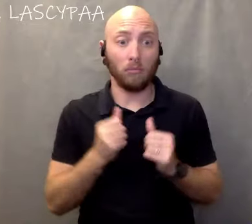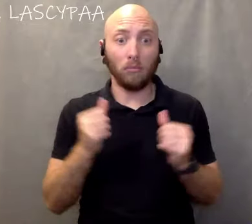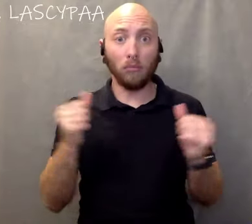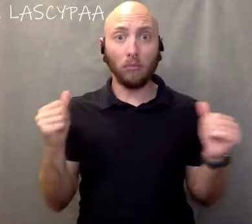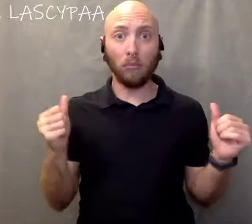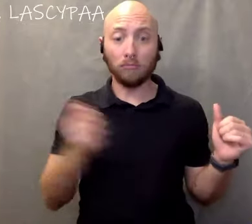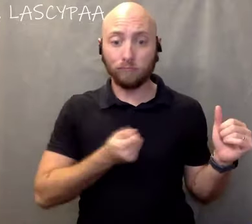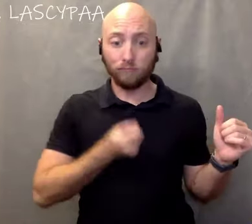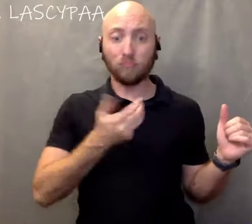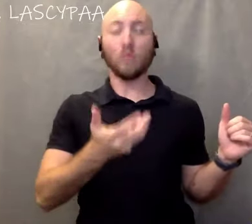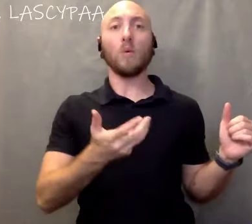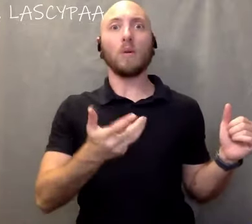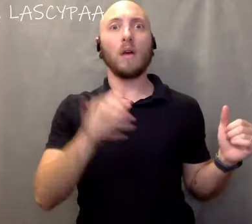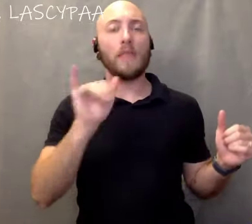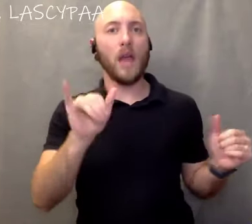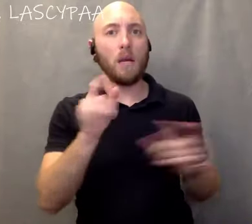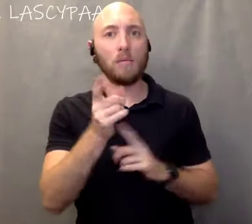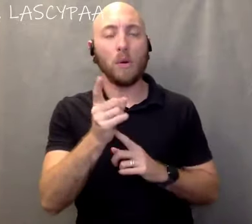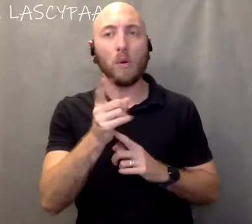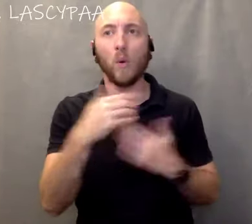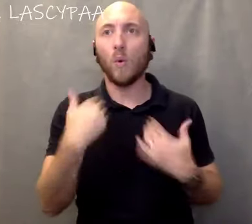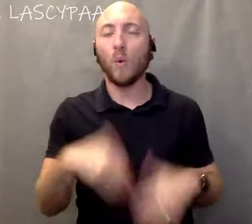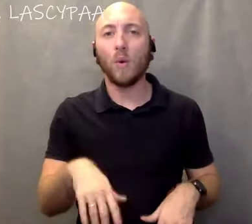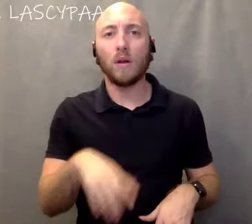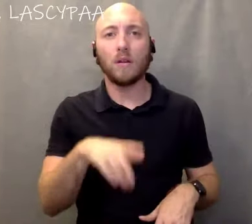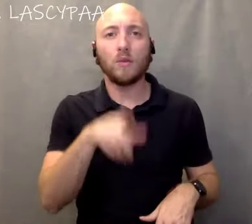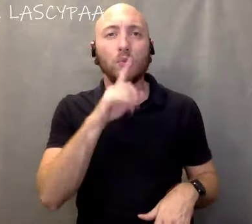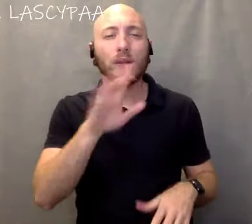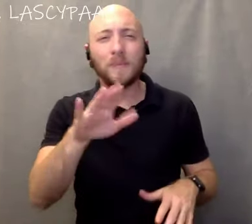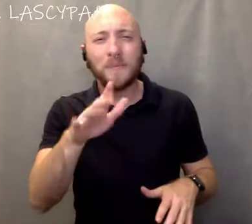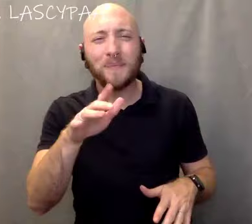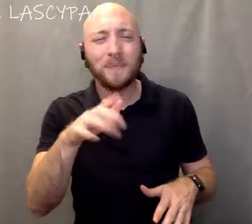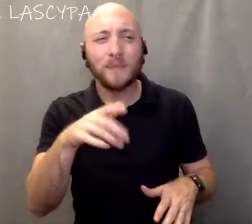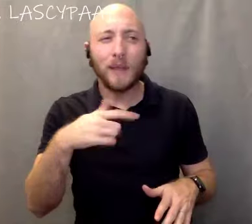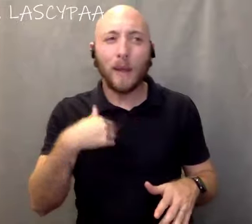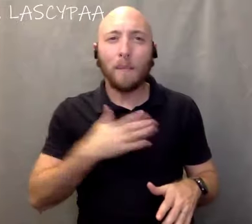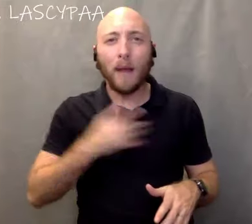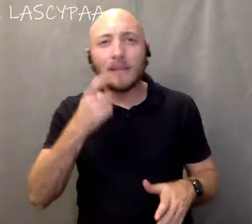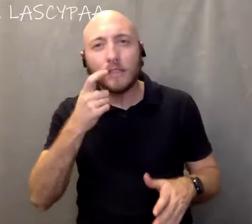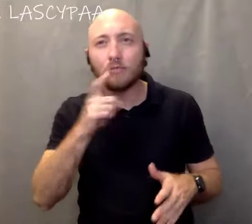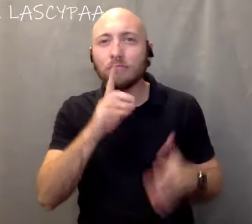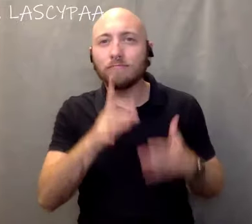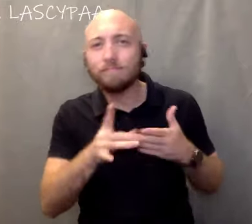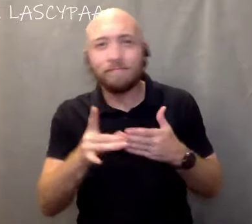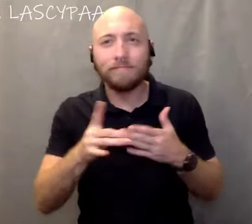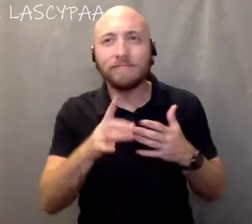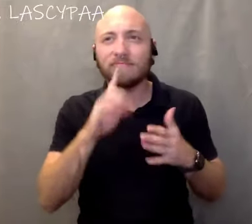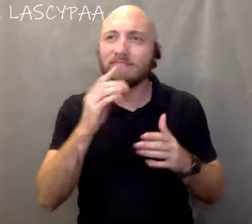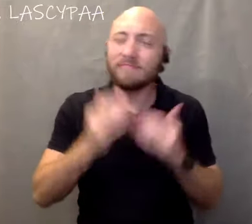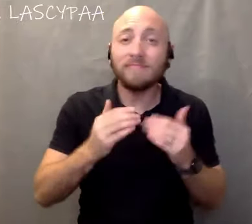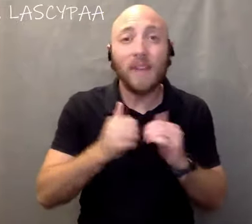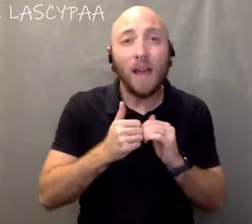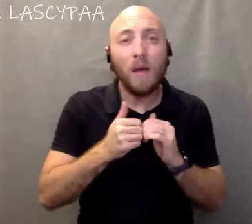motherhood was so strange to me, because I didn't have very good examples growing